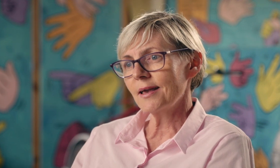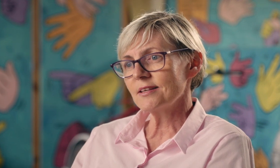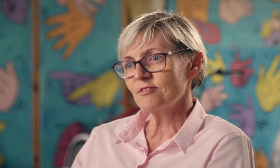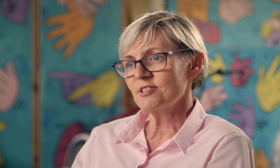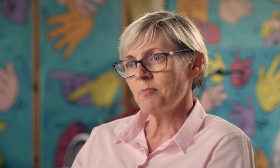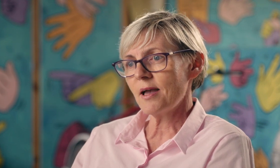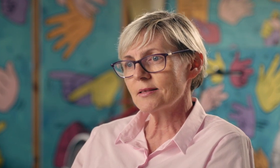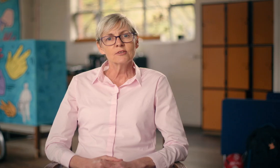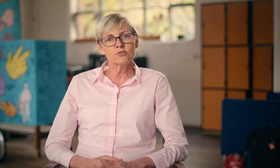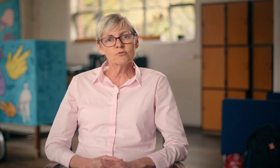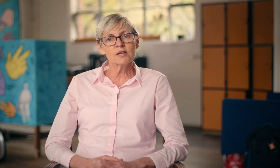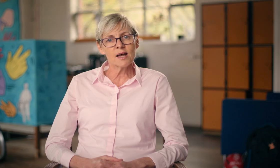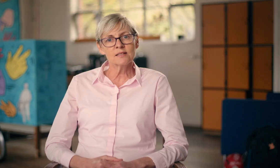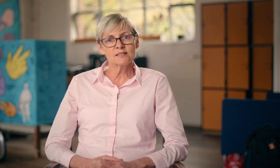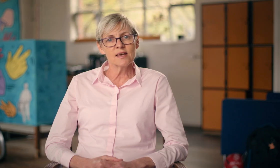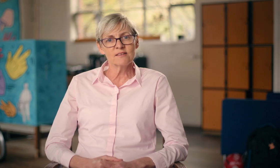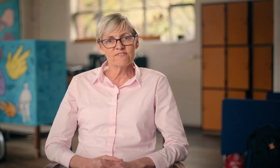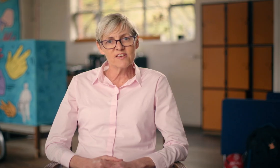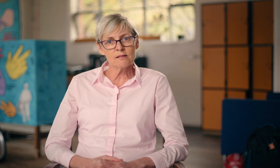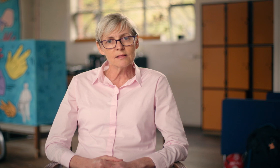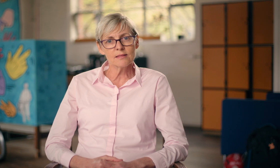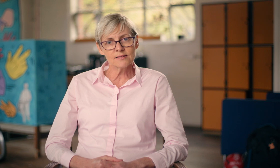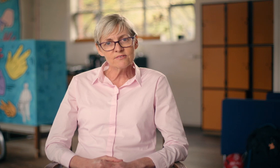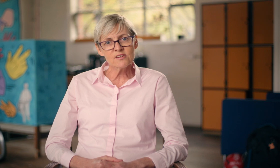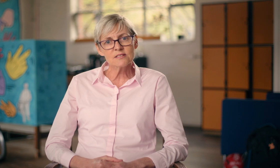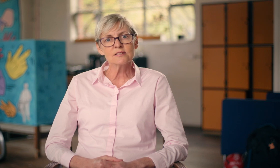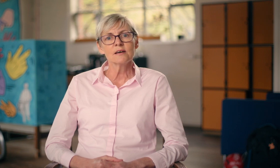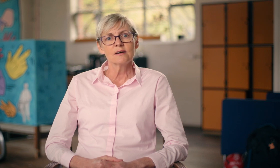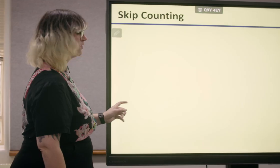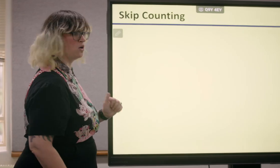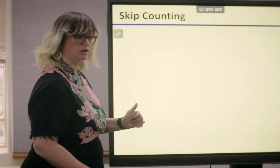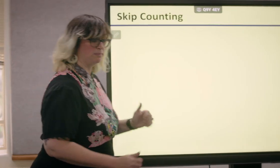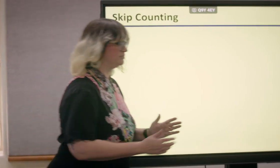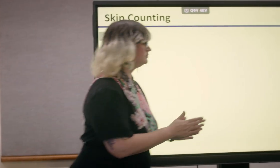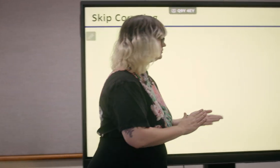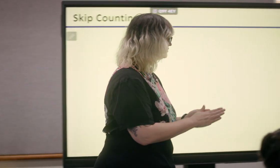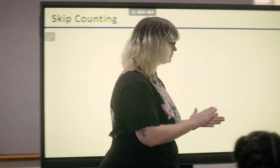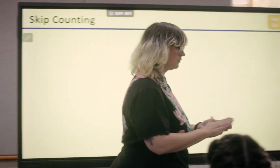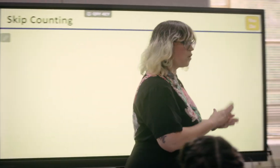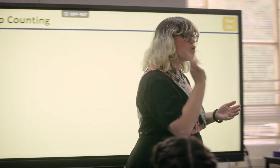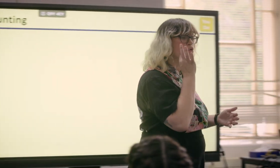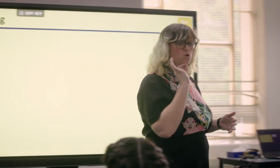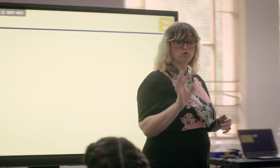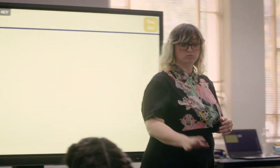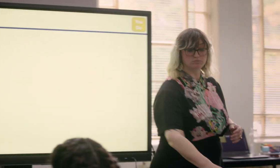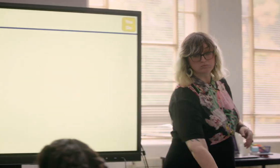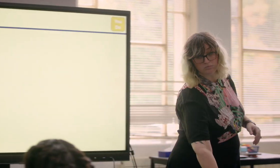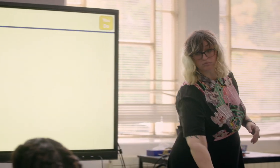guess the respect to truly understand and feel the difference and then appreciate what our core work